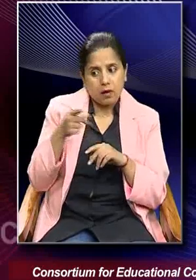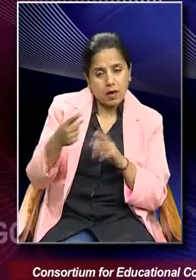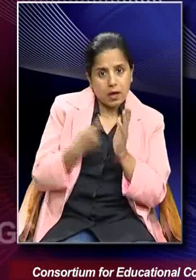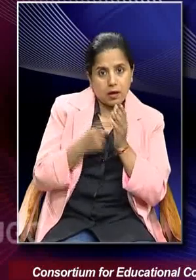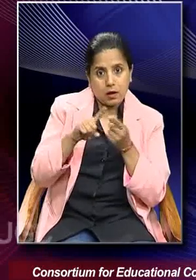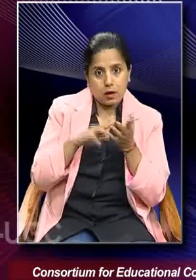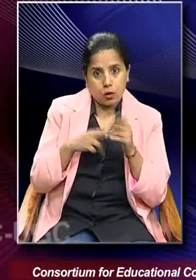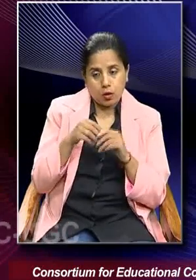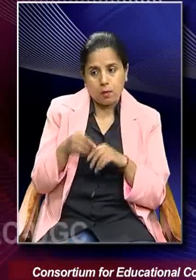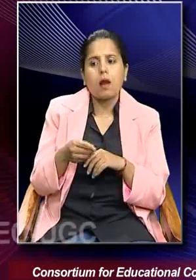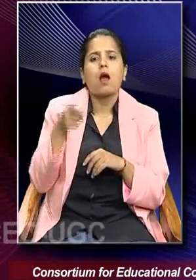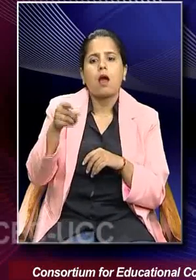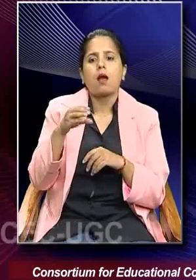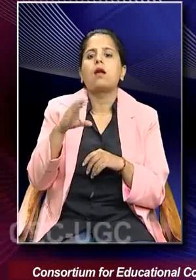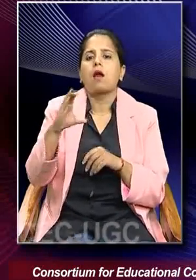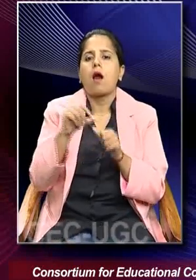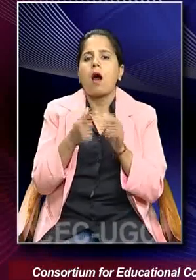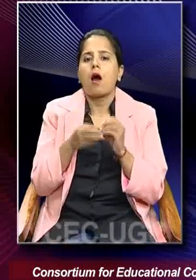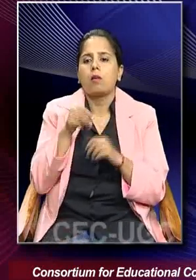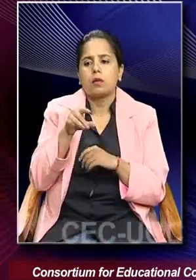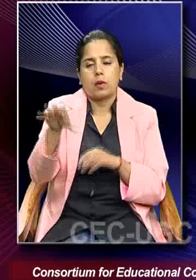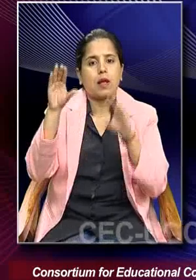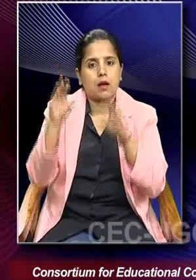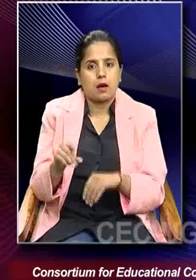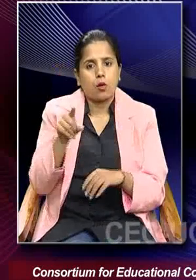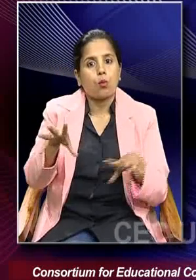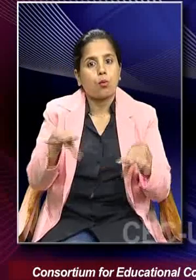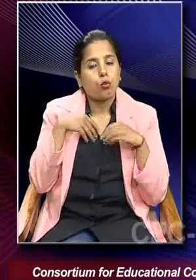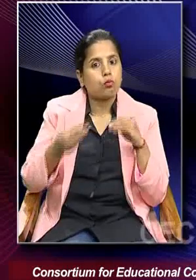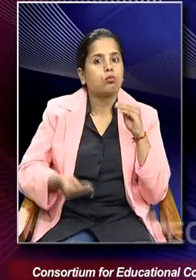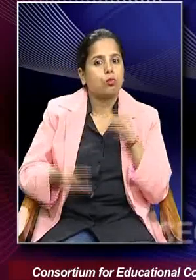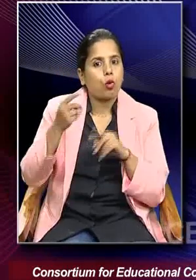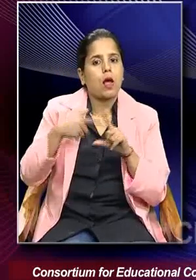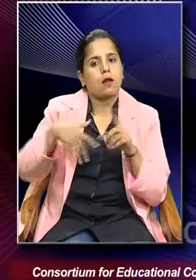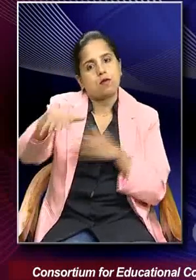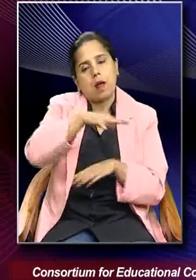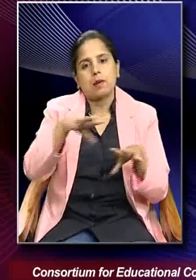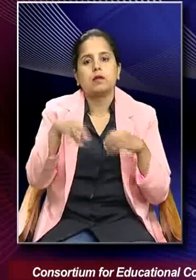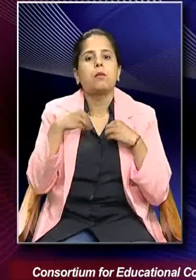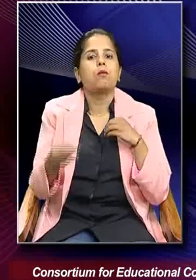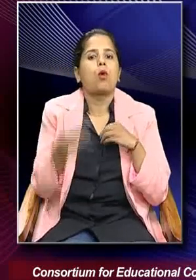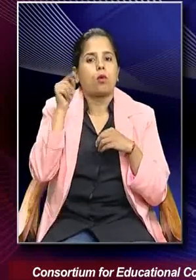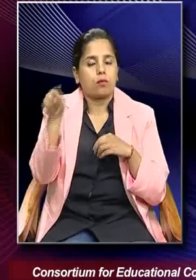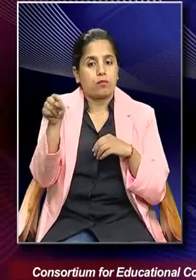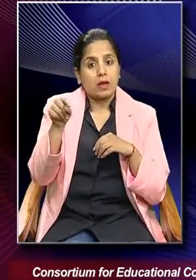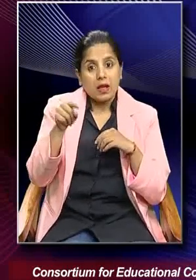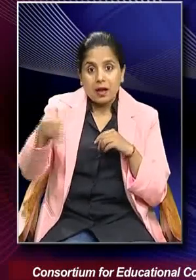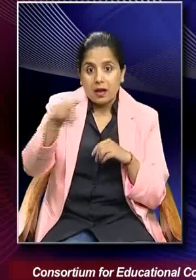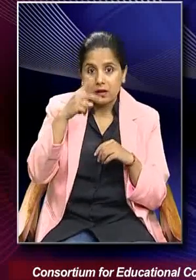will add lesser to the carbon emission and it is more acceptable environmentally. So this component